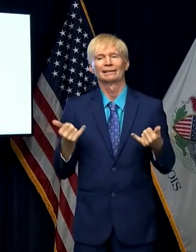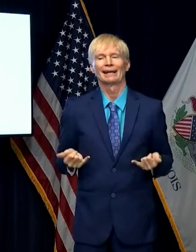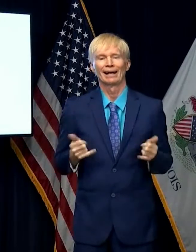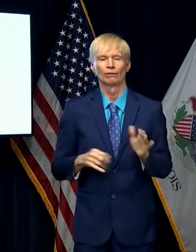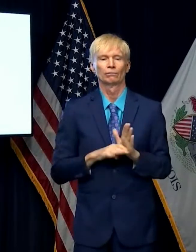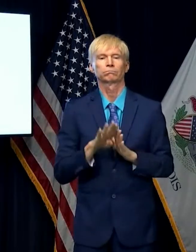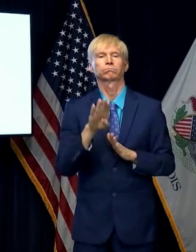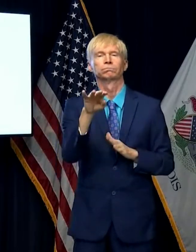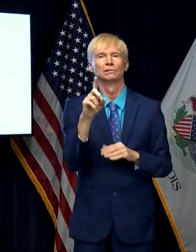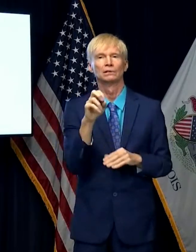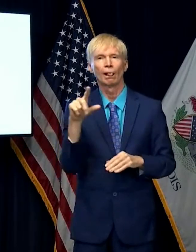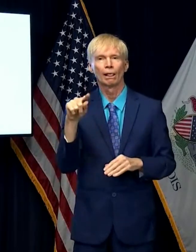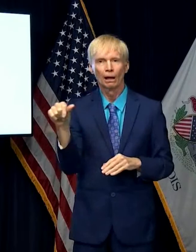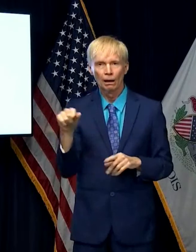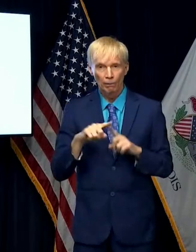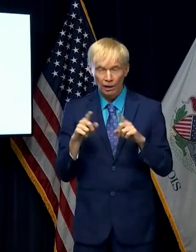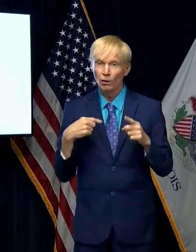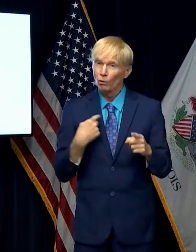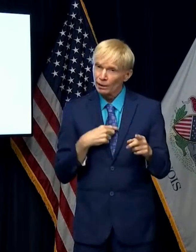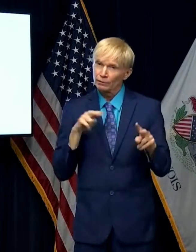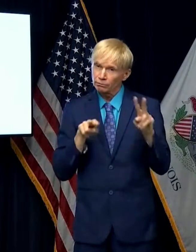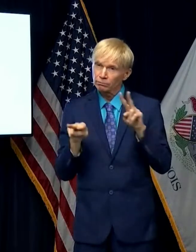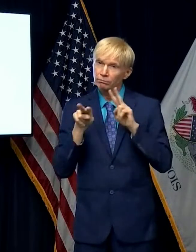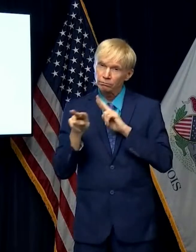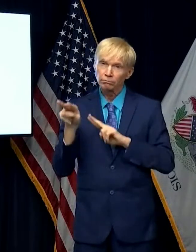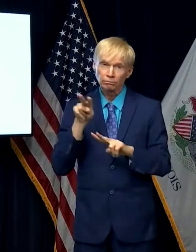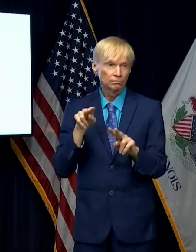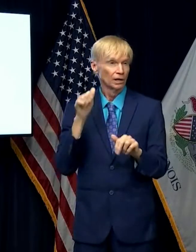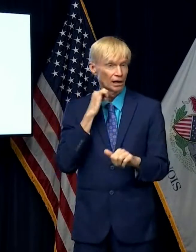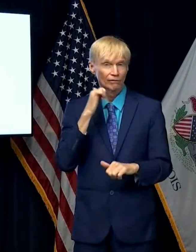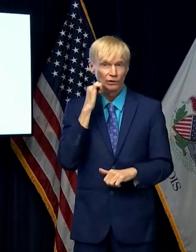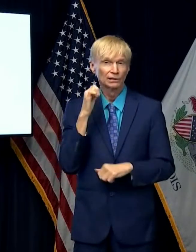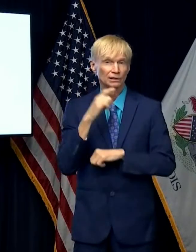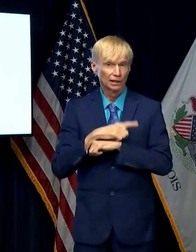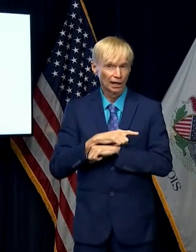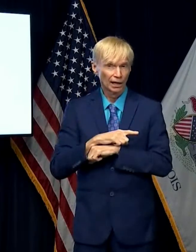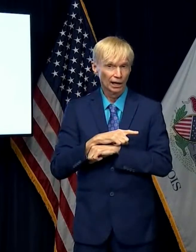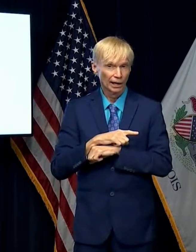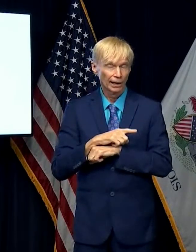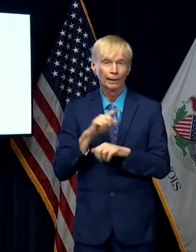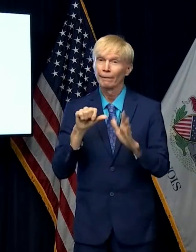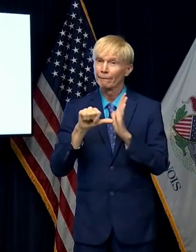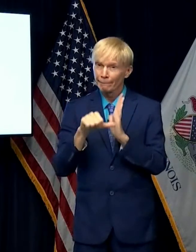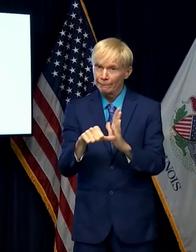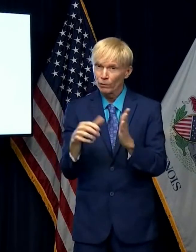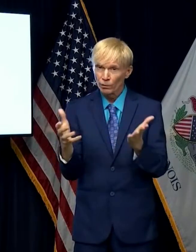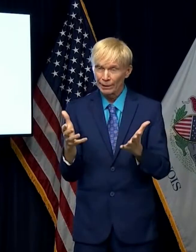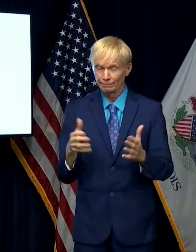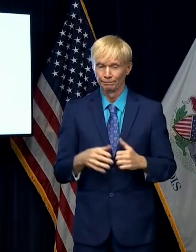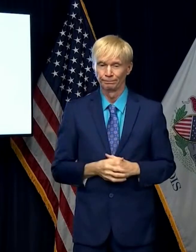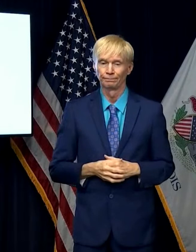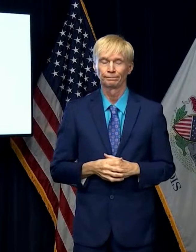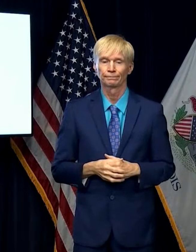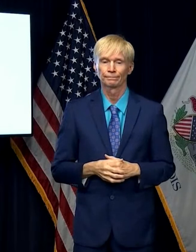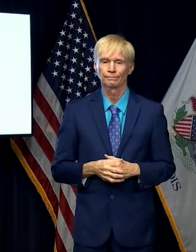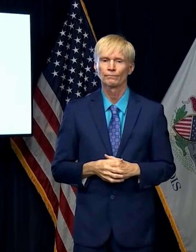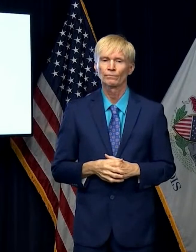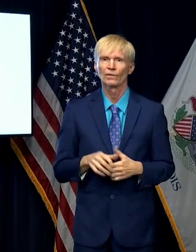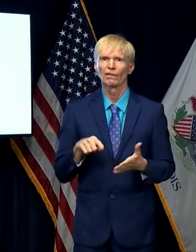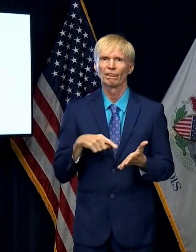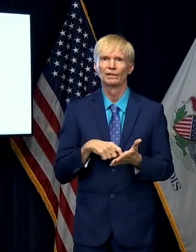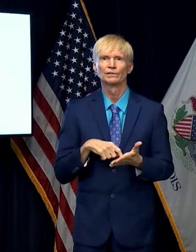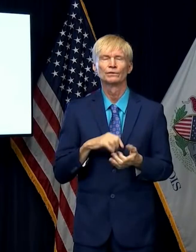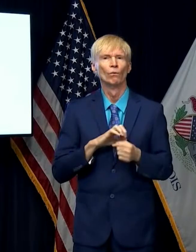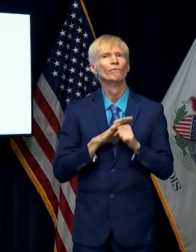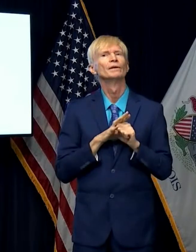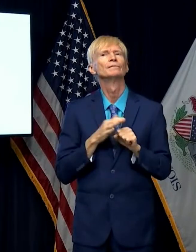we're evaluating every day. This virus, I think, I don't need to say it again, but I will. This virus is,